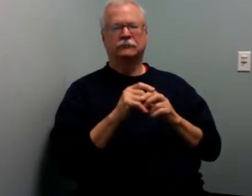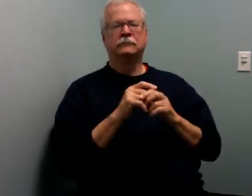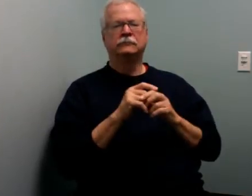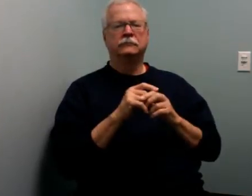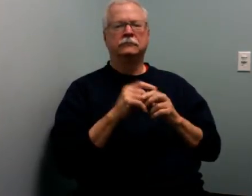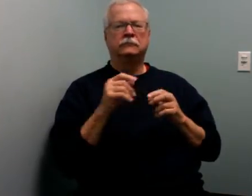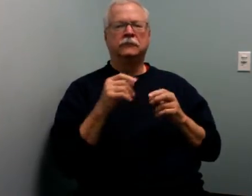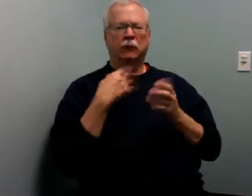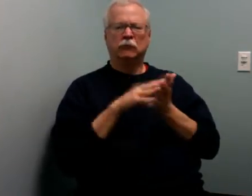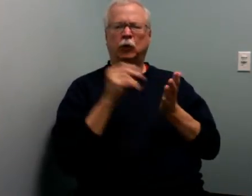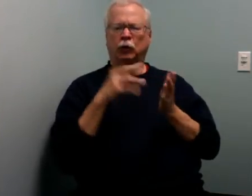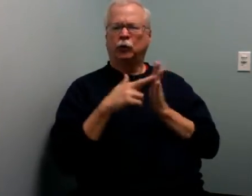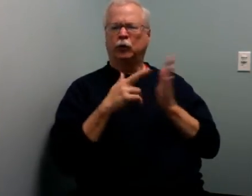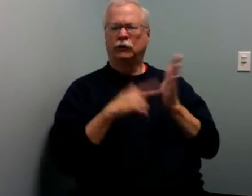Another time, we were playing volleyball.